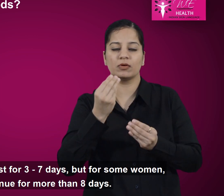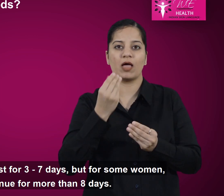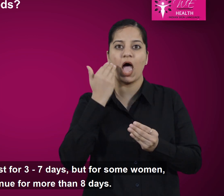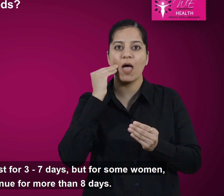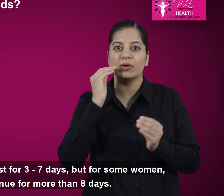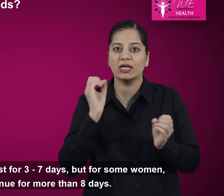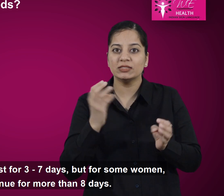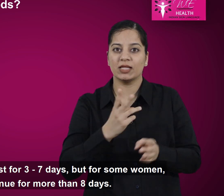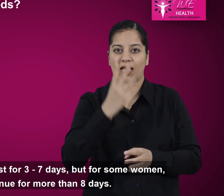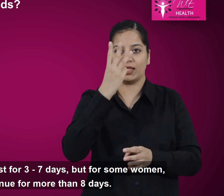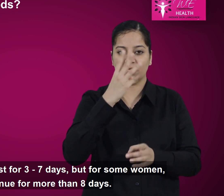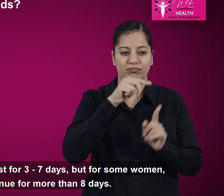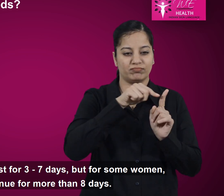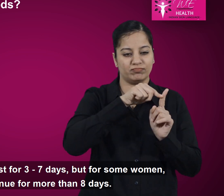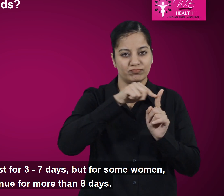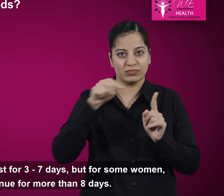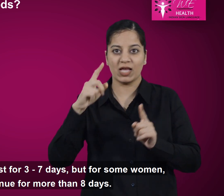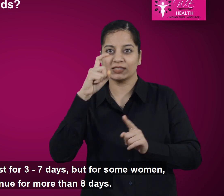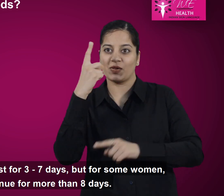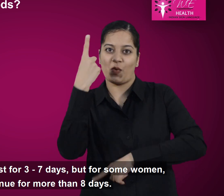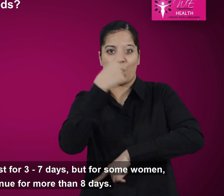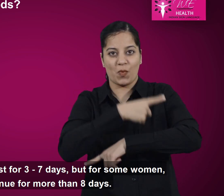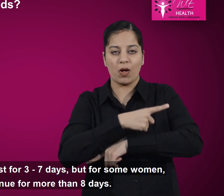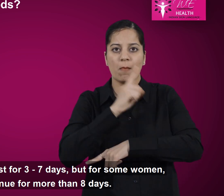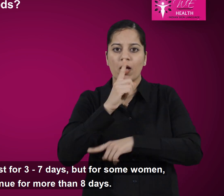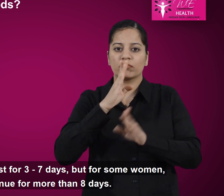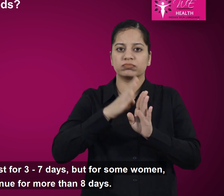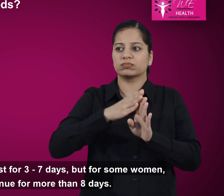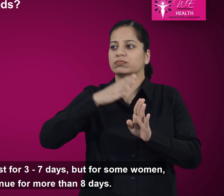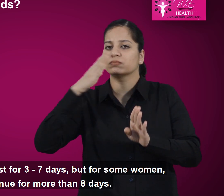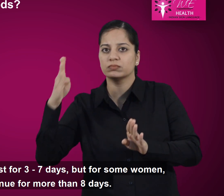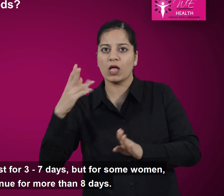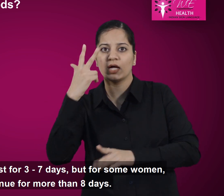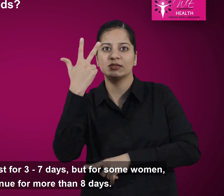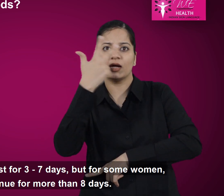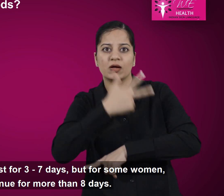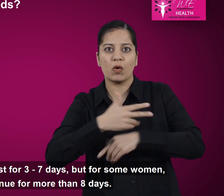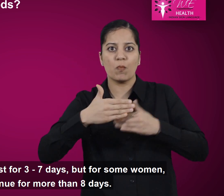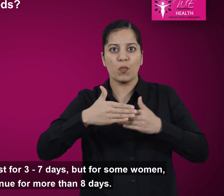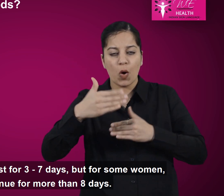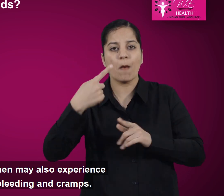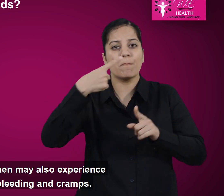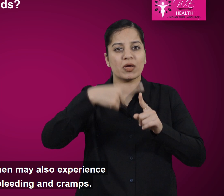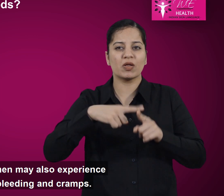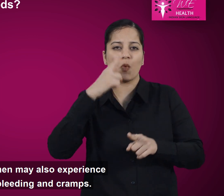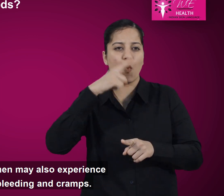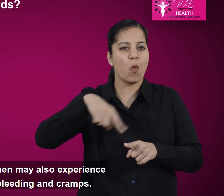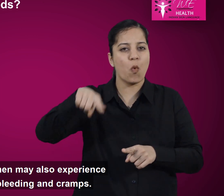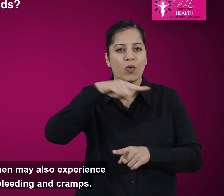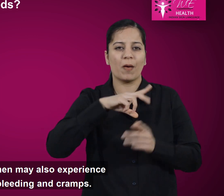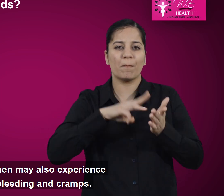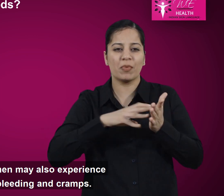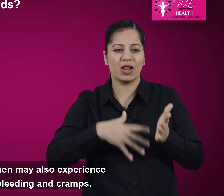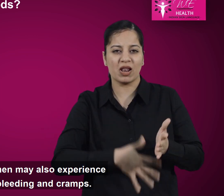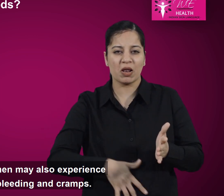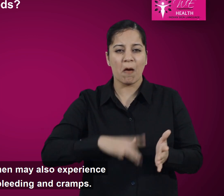3 to 7 days, but for some women, it may continue for more than 8 days. Some women may also